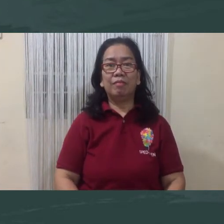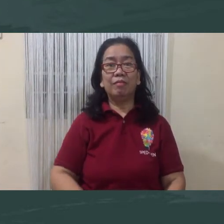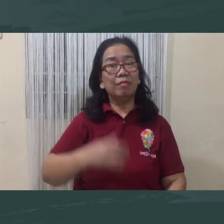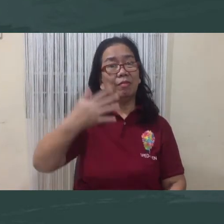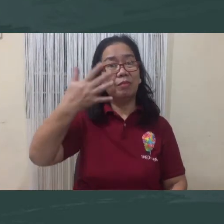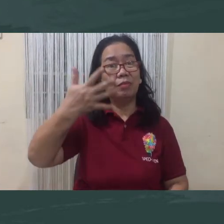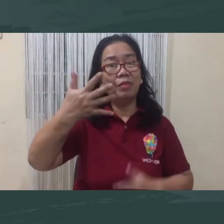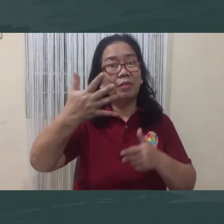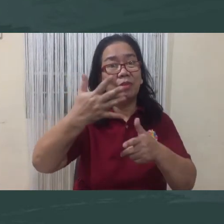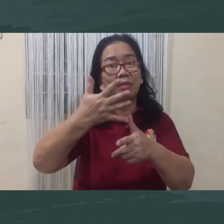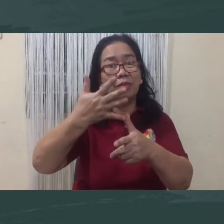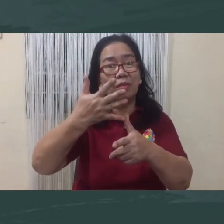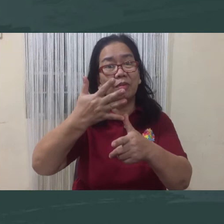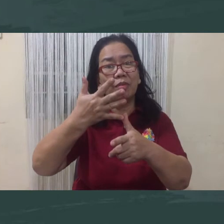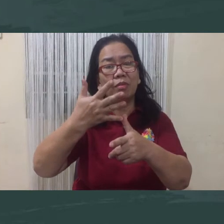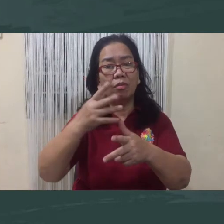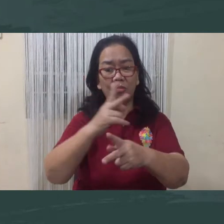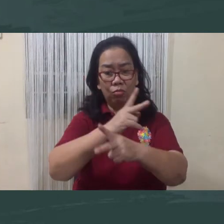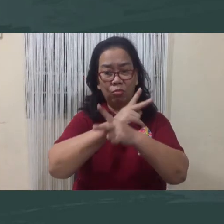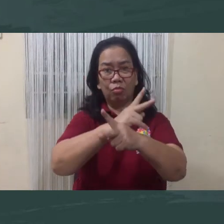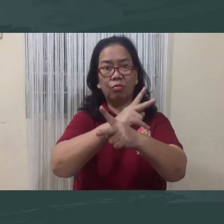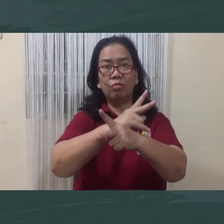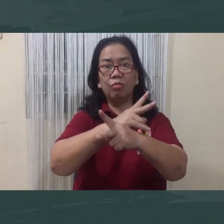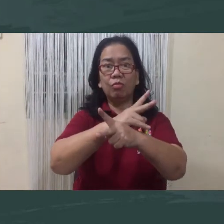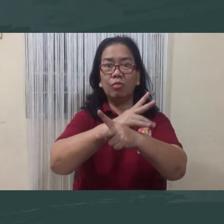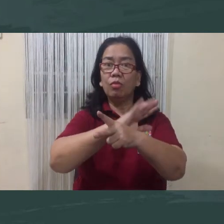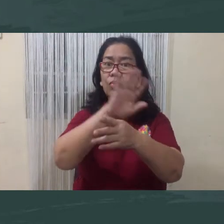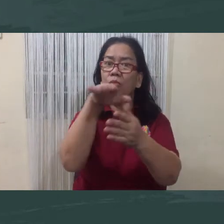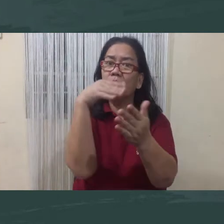Fifth, protection of internal organs.